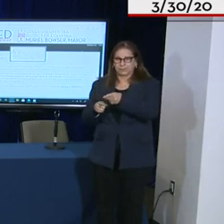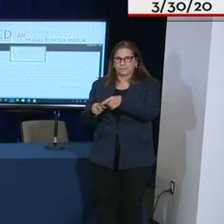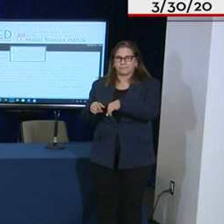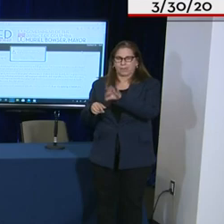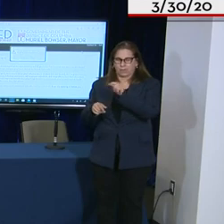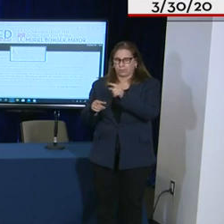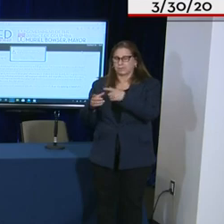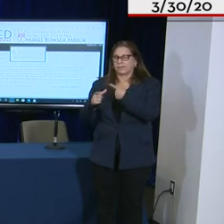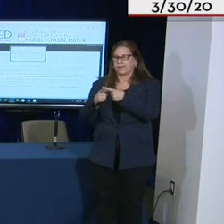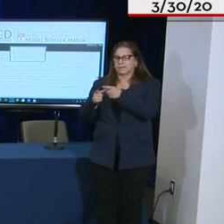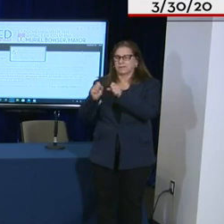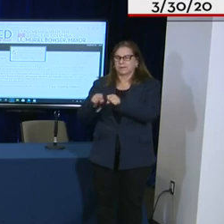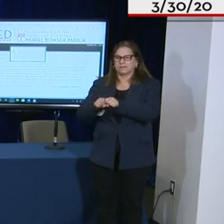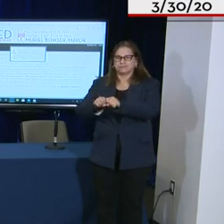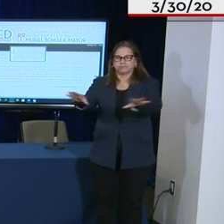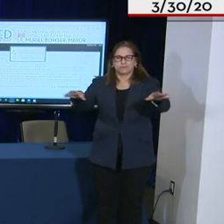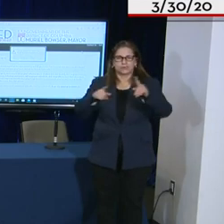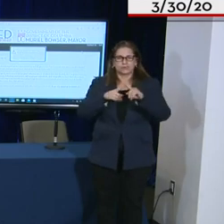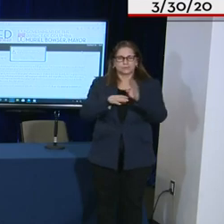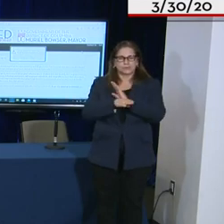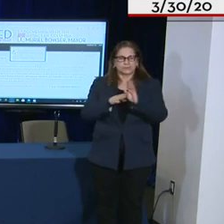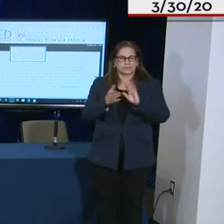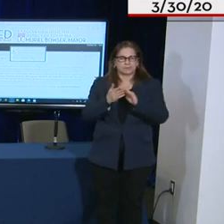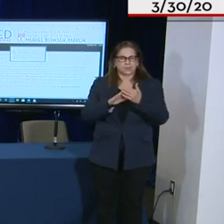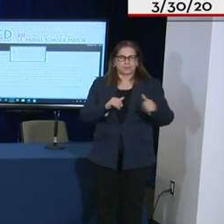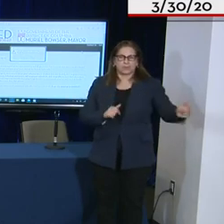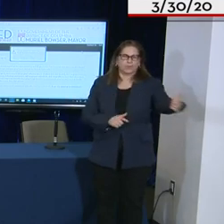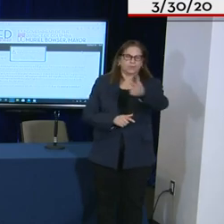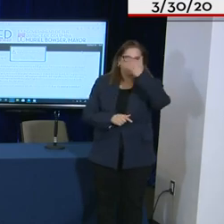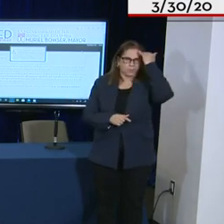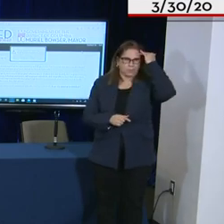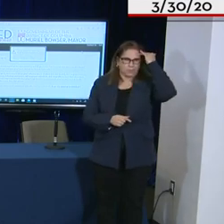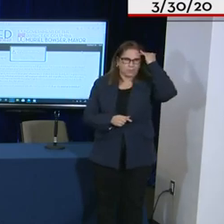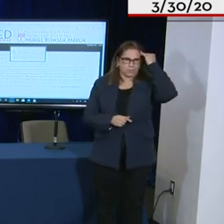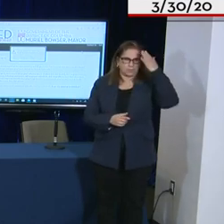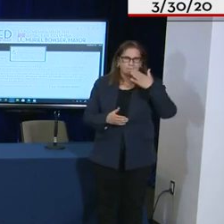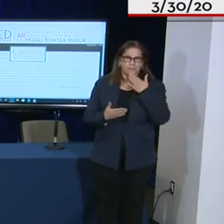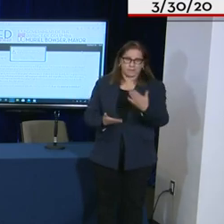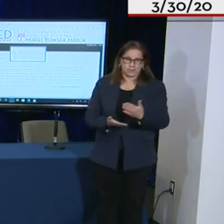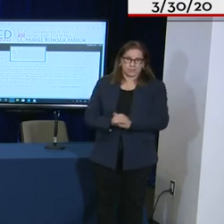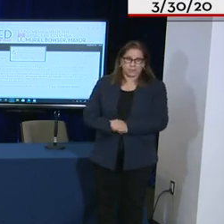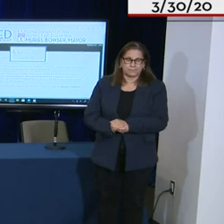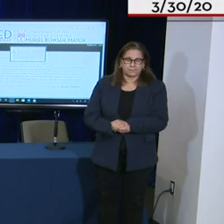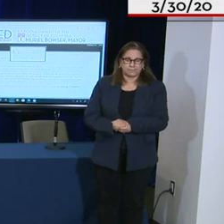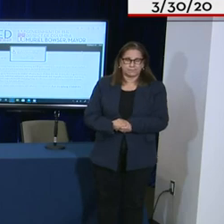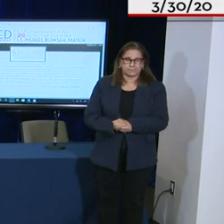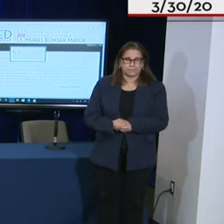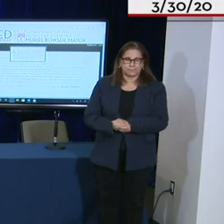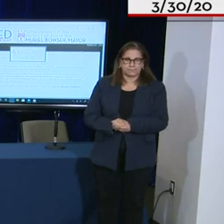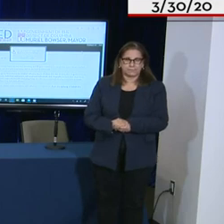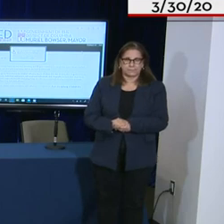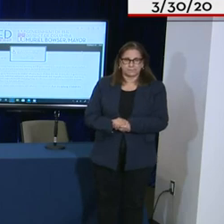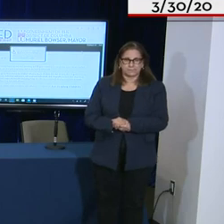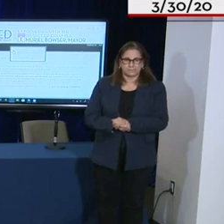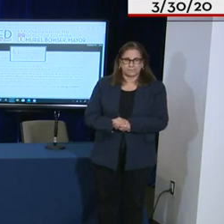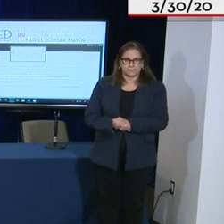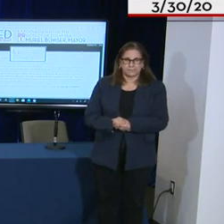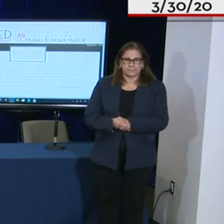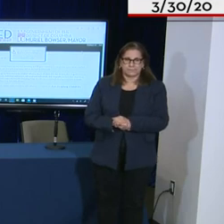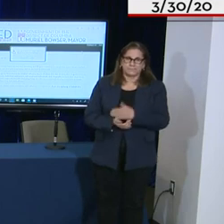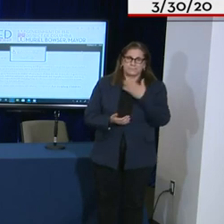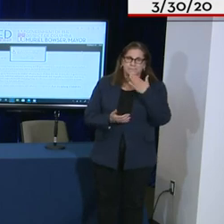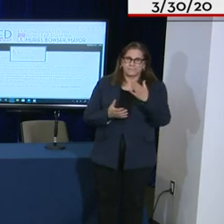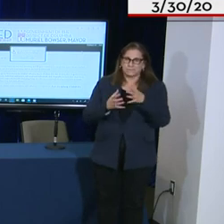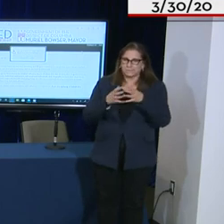Yep, happy to do that. Thank you very much. Thank you very much. All right. With that, thank you so much, Director